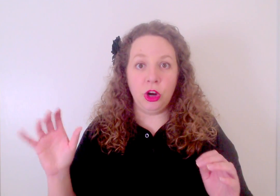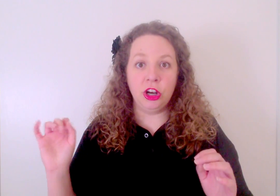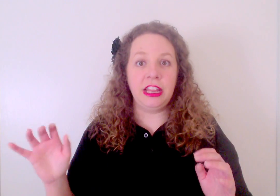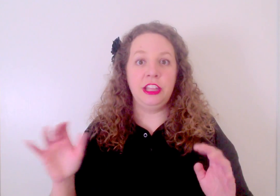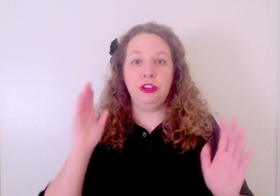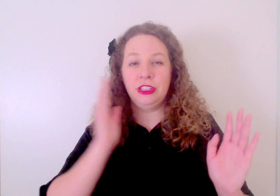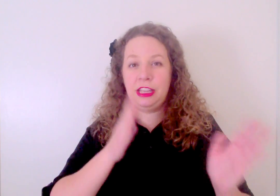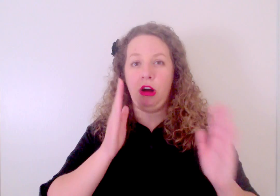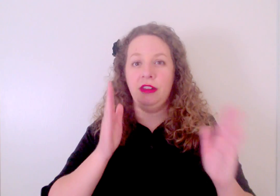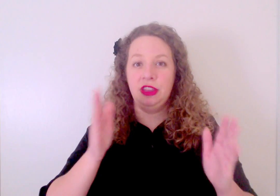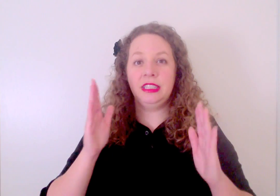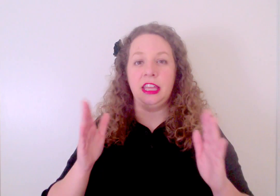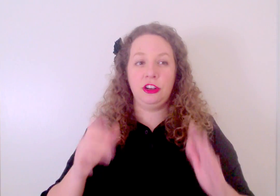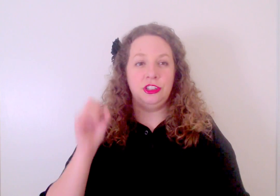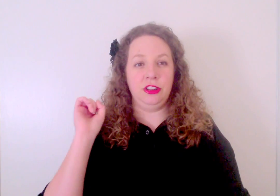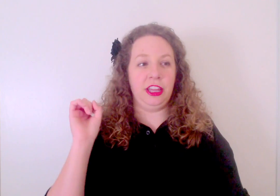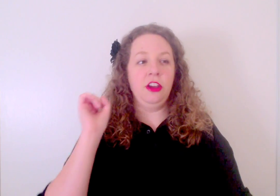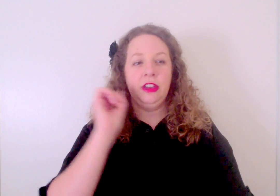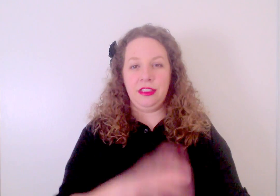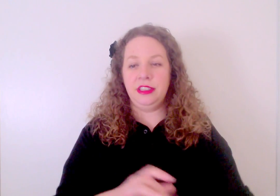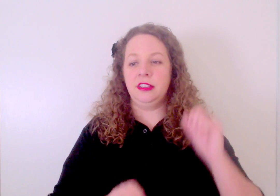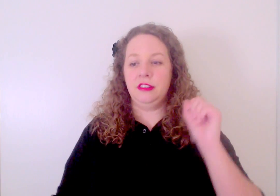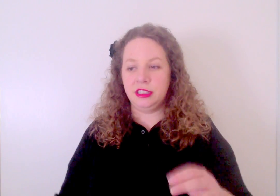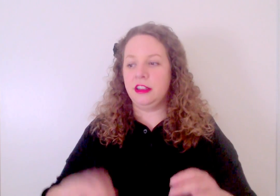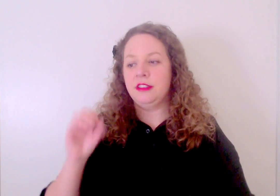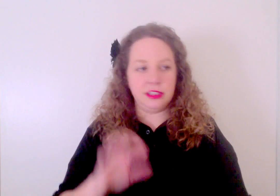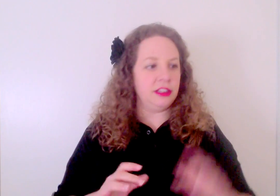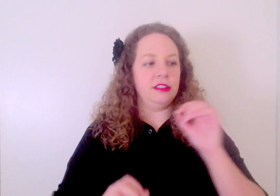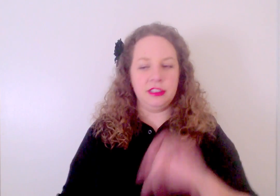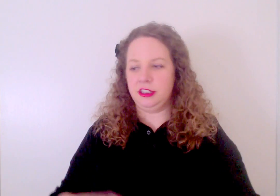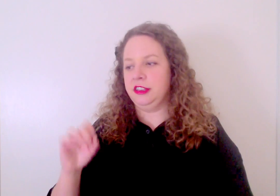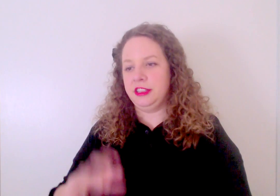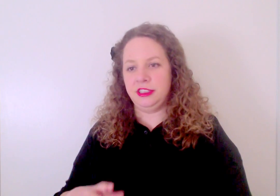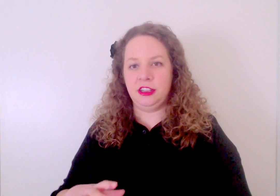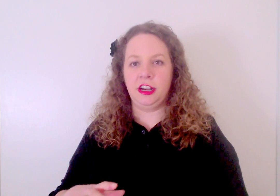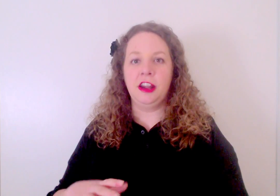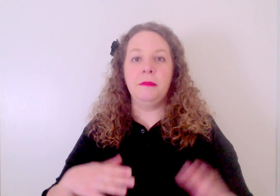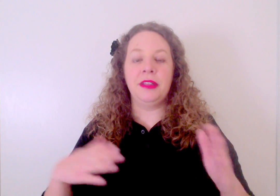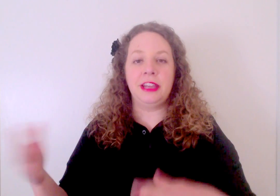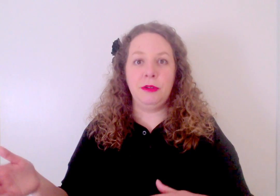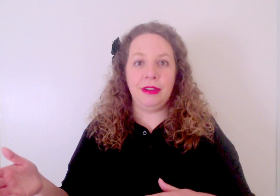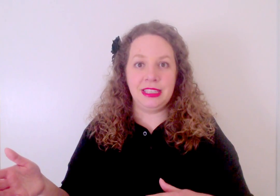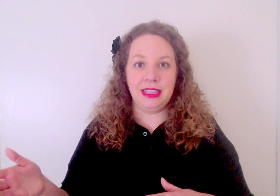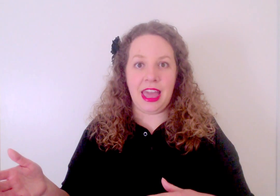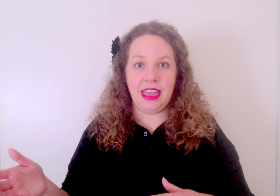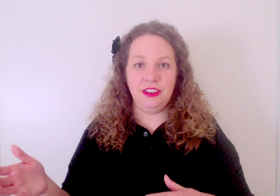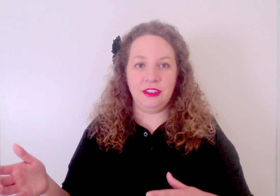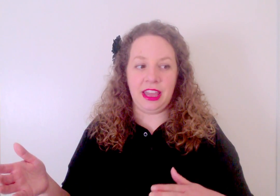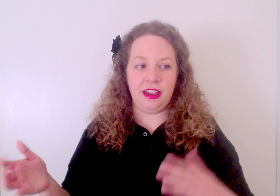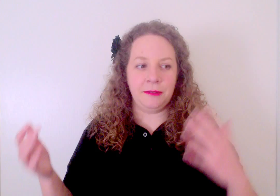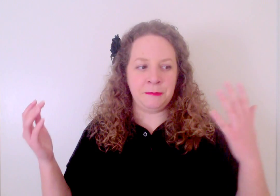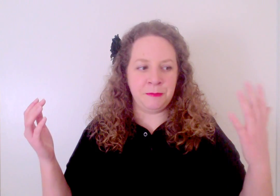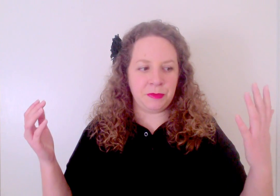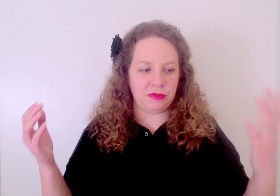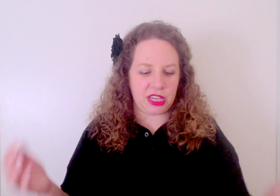word and you're seeing all of these letters and you're like, okay, this letter, this letter, this letter, this letter, this letter. By the time you get to the end, you're like, I said